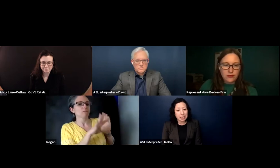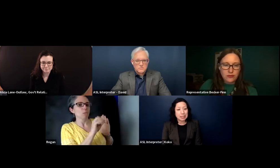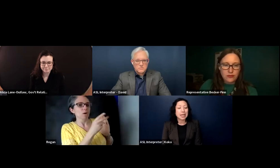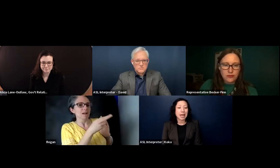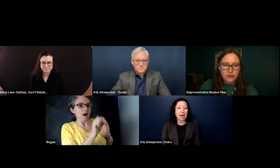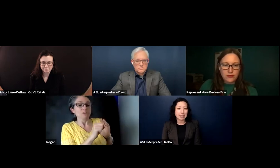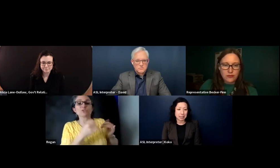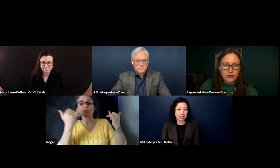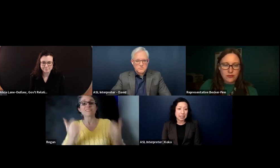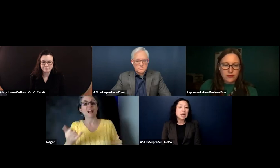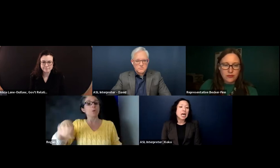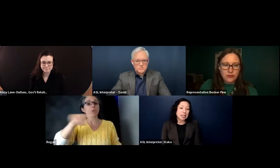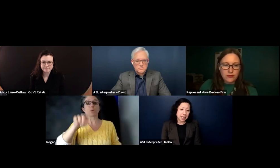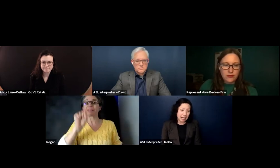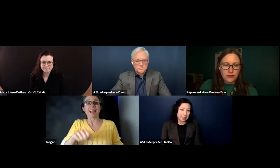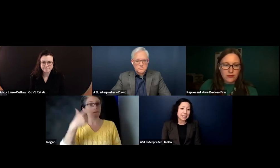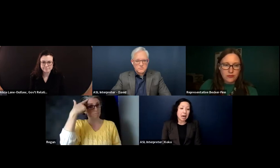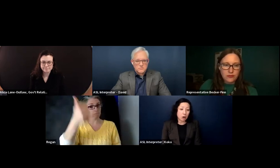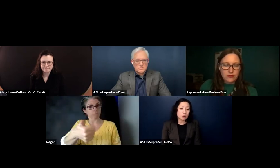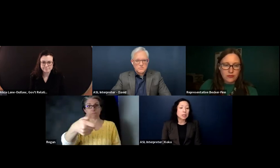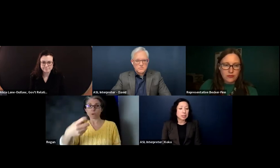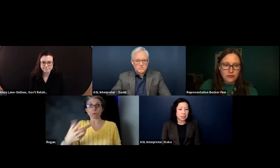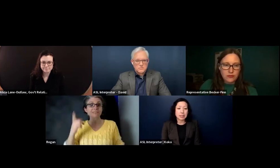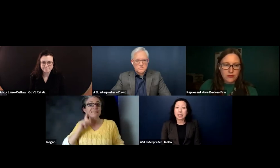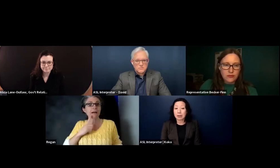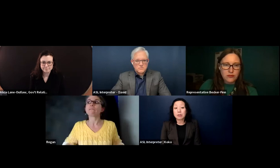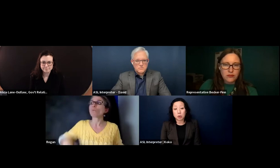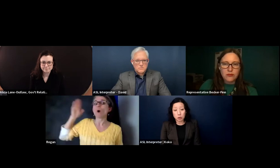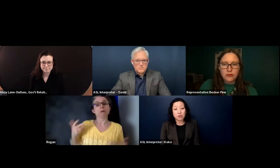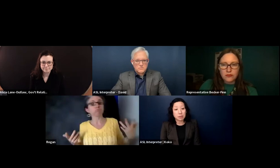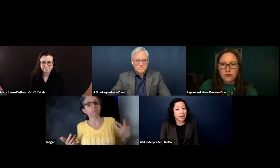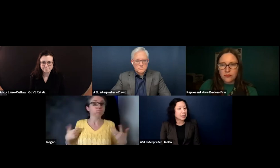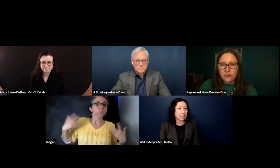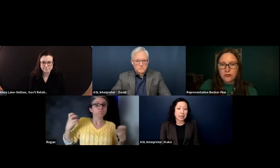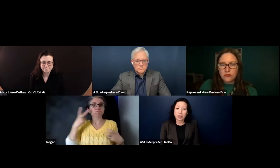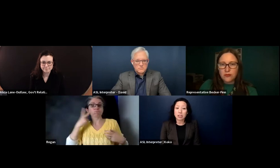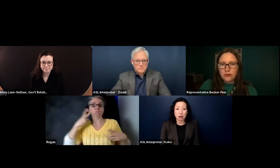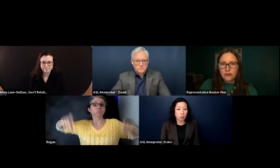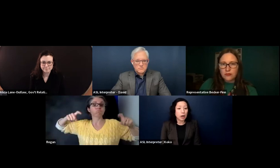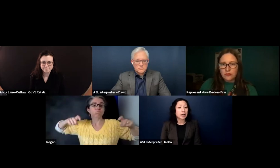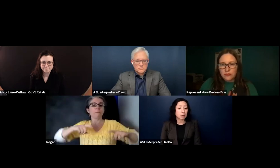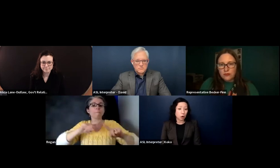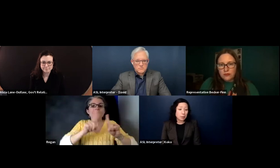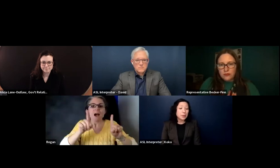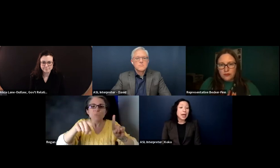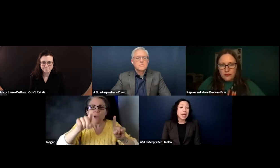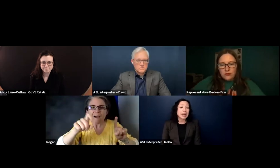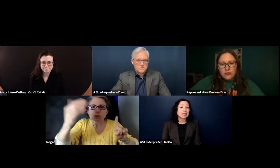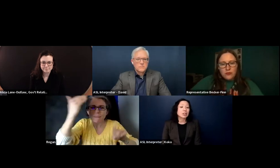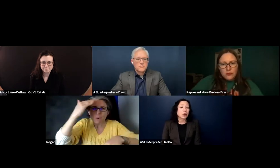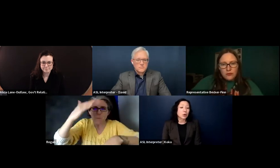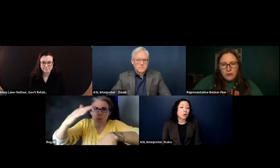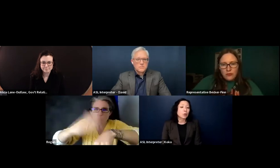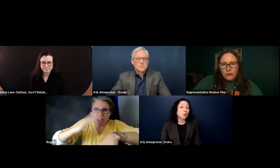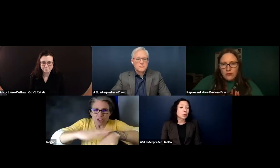dropped because CASLI has now said, due to feedback, has said, no, that's not required anymore.